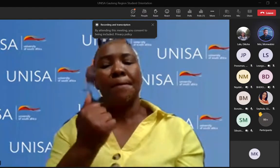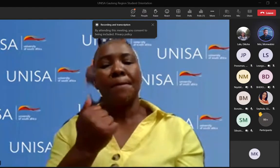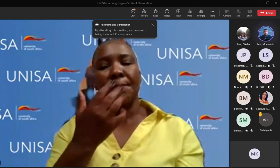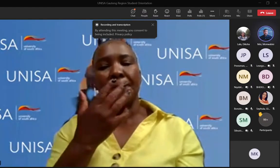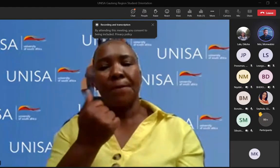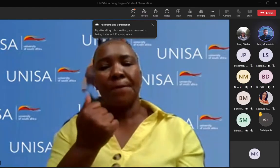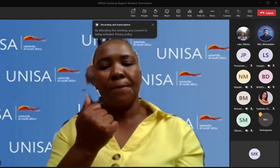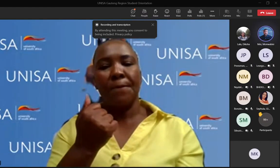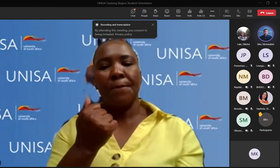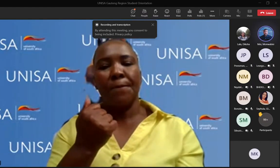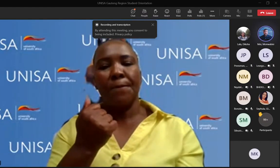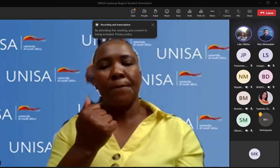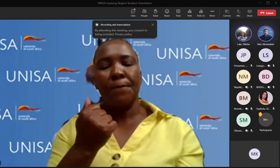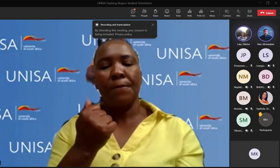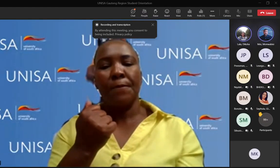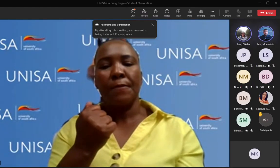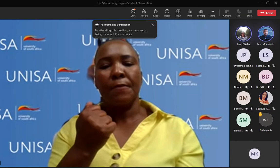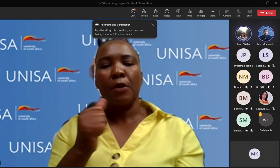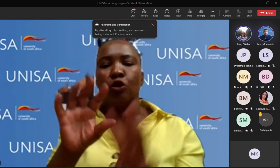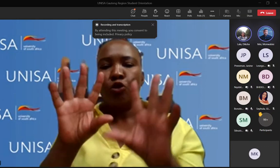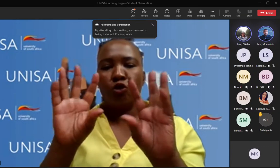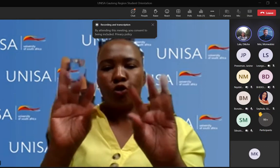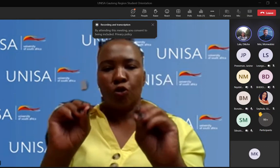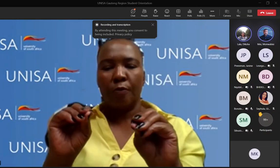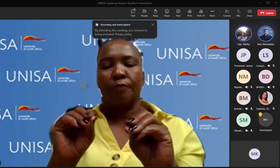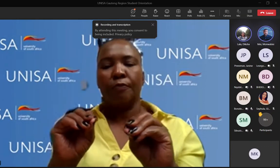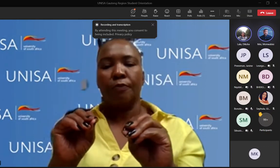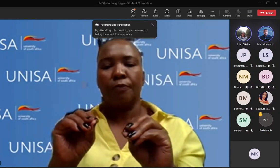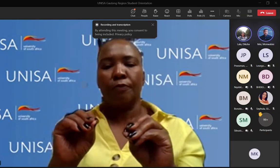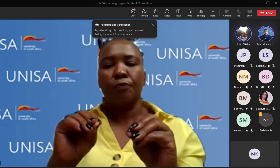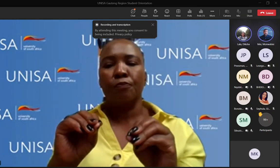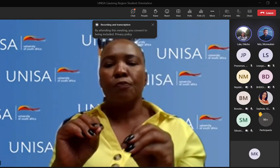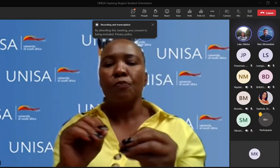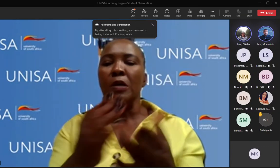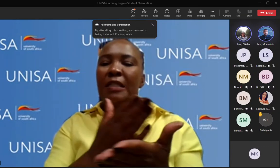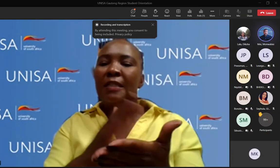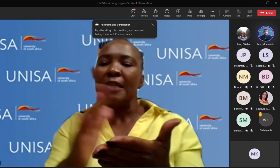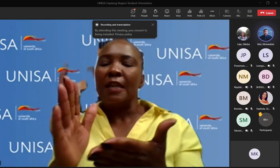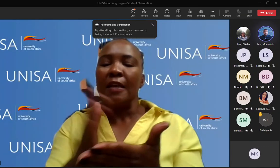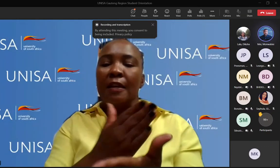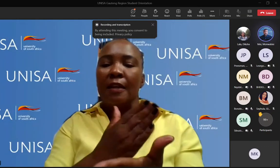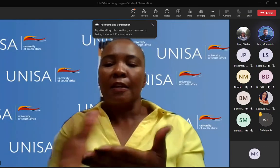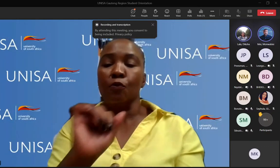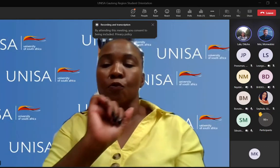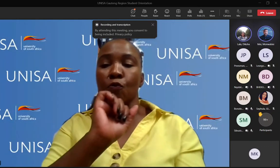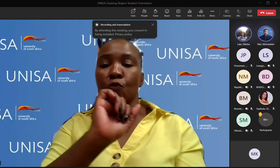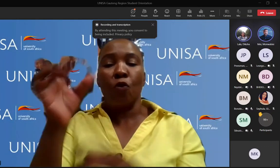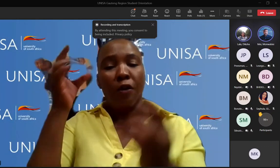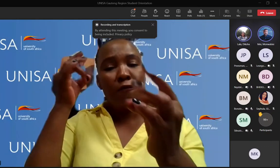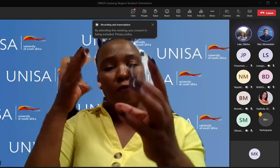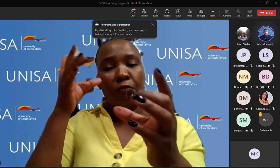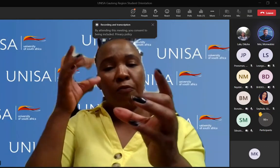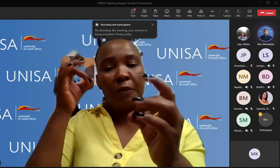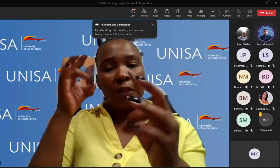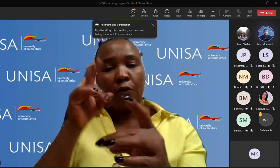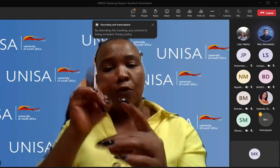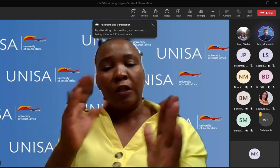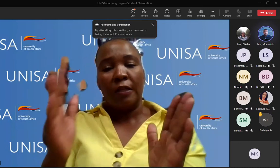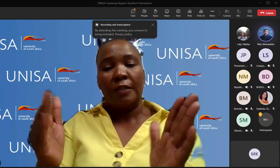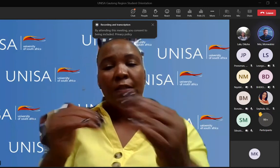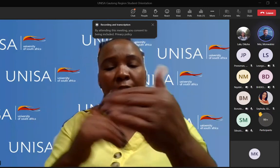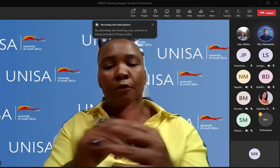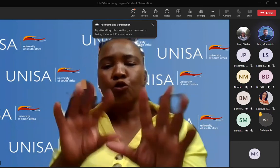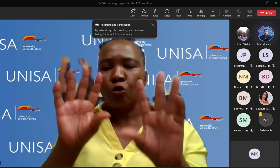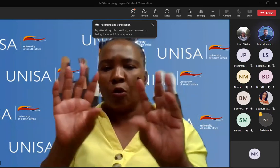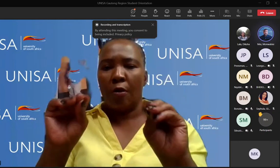refrain from sharing your contact information on the chat box this is a public platform neh please stop